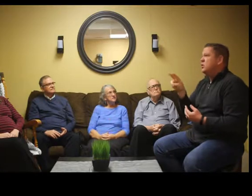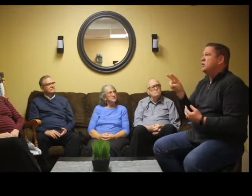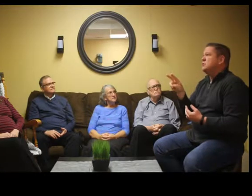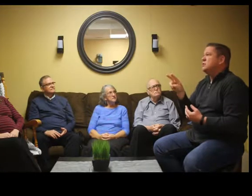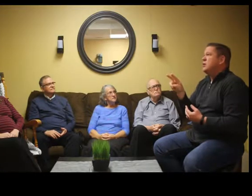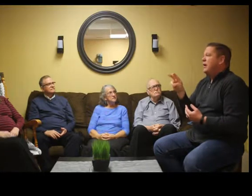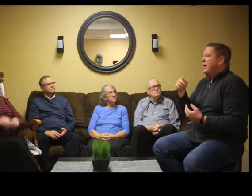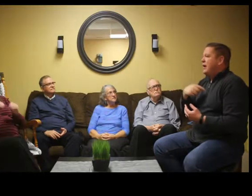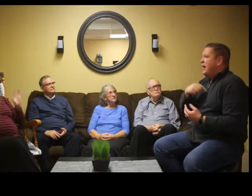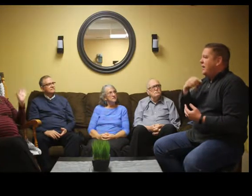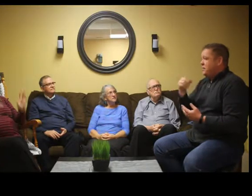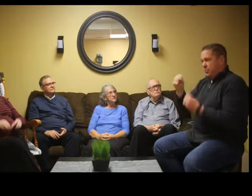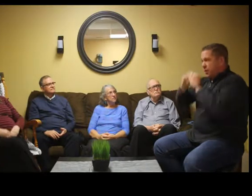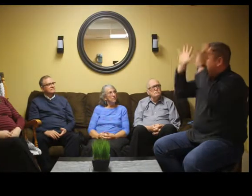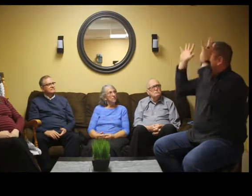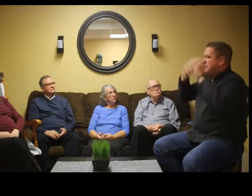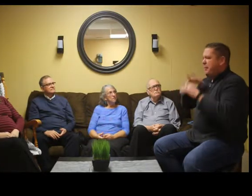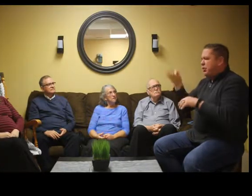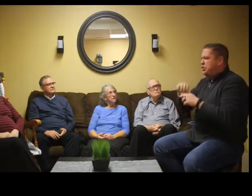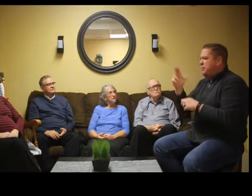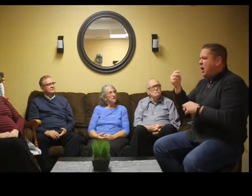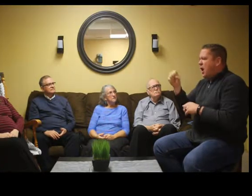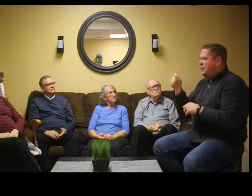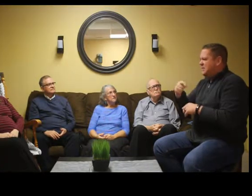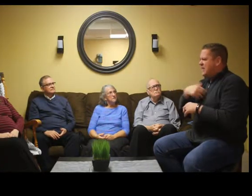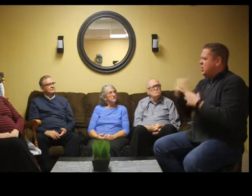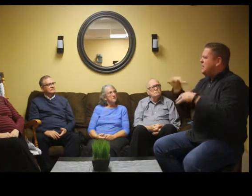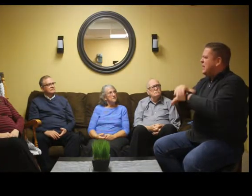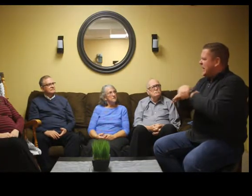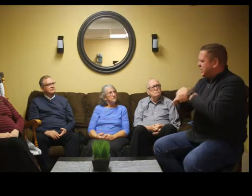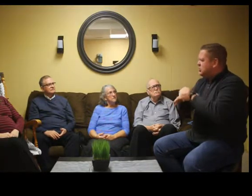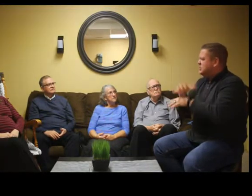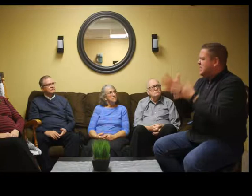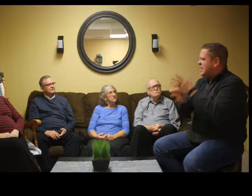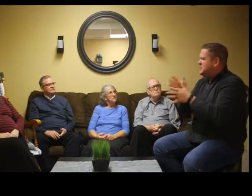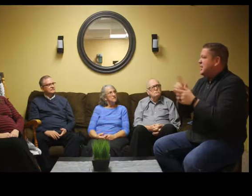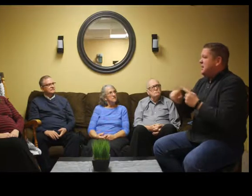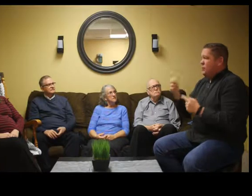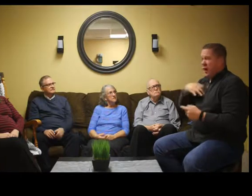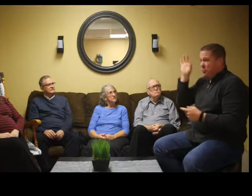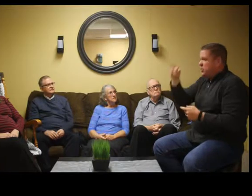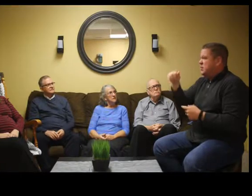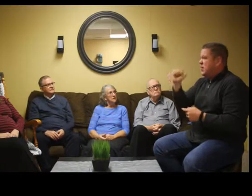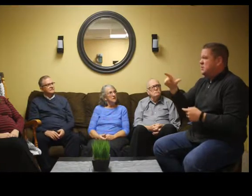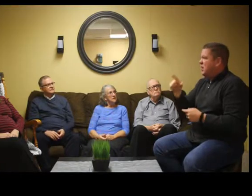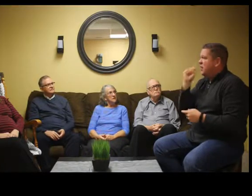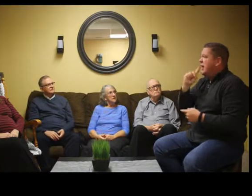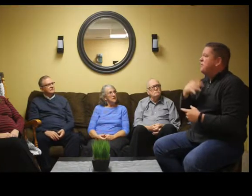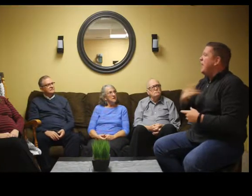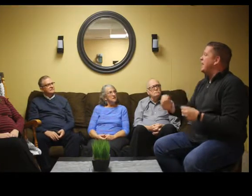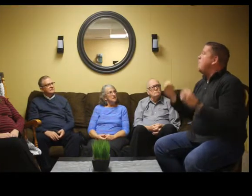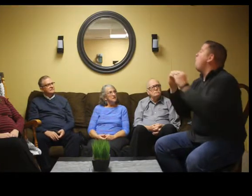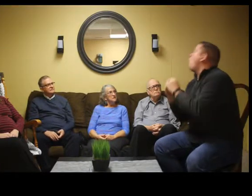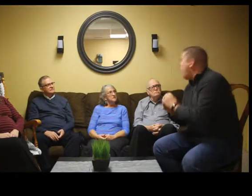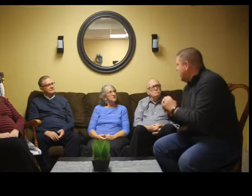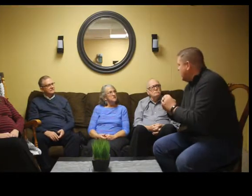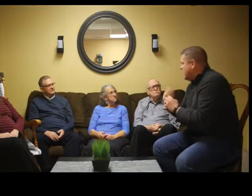looks, if they brighten up. I preach in the Bahamas, they have a lot of English signs, but when I preach in ASL, the deaf like it more,